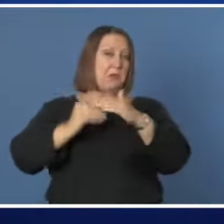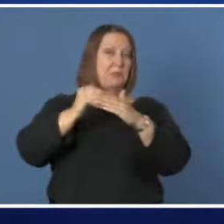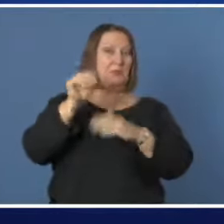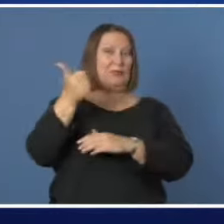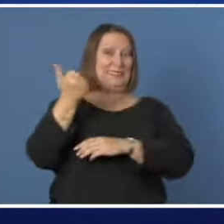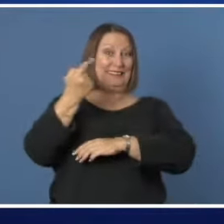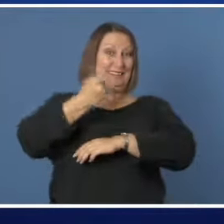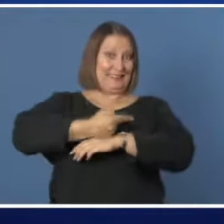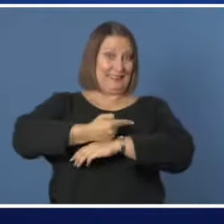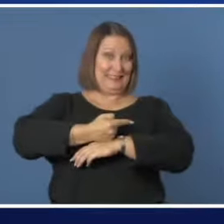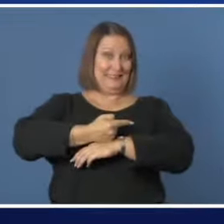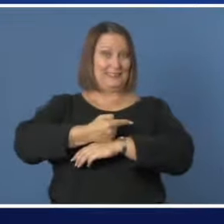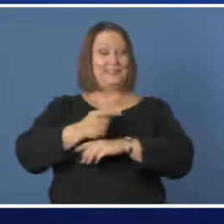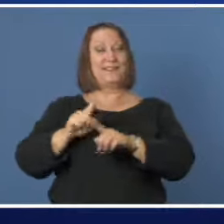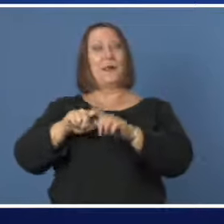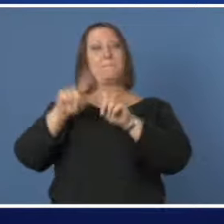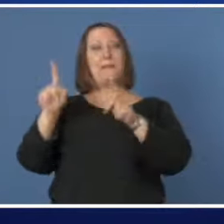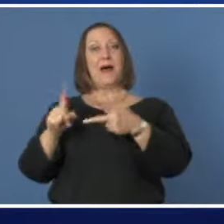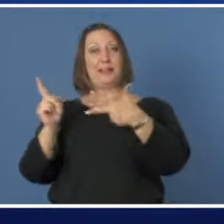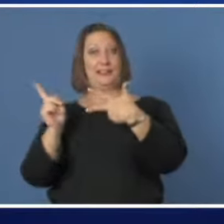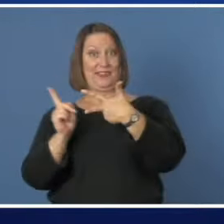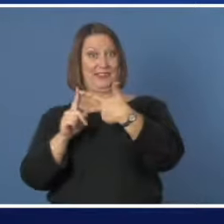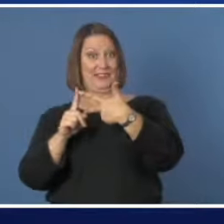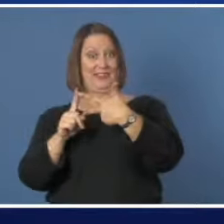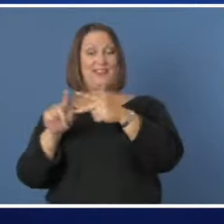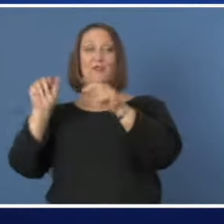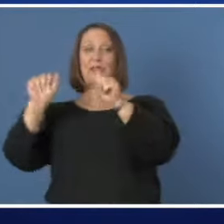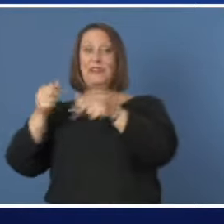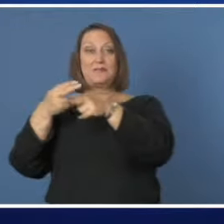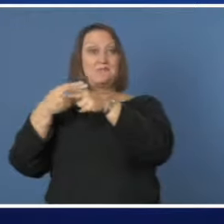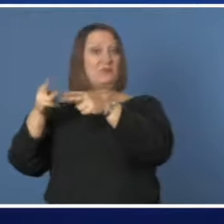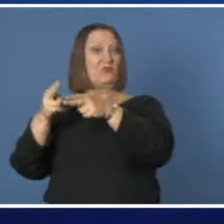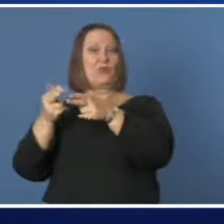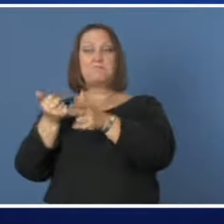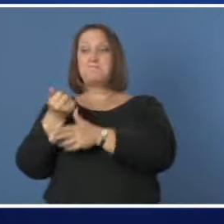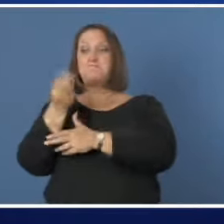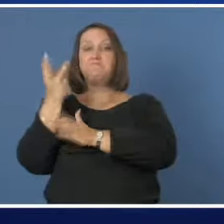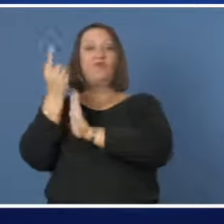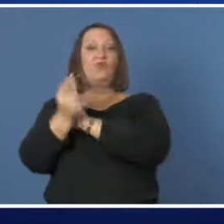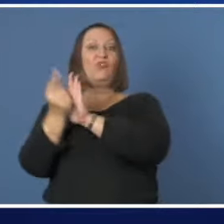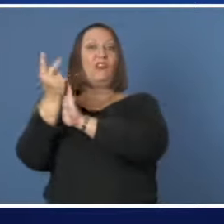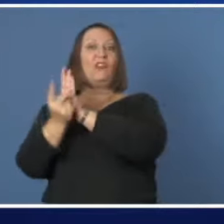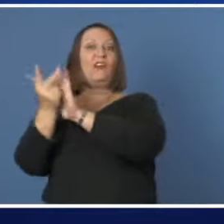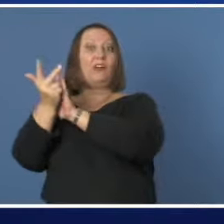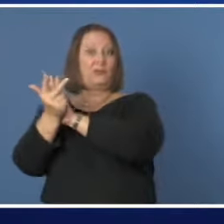but may be as short as a few hours for pneumonic plague.